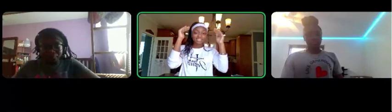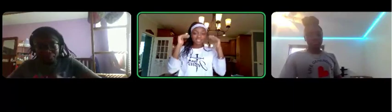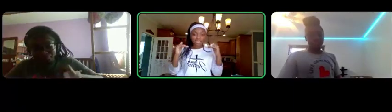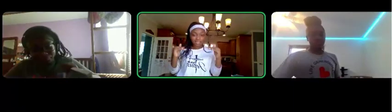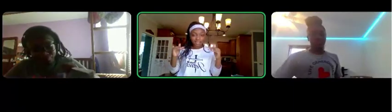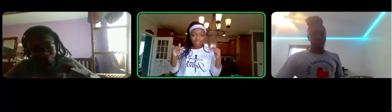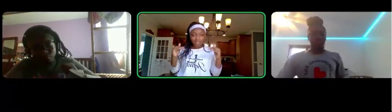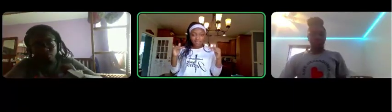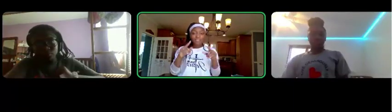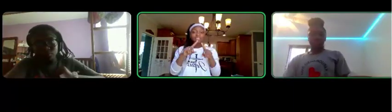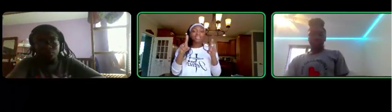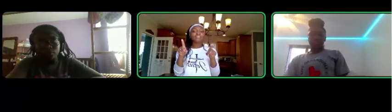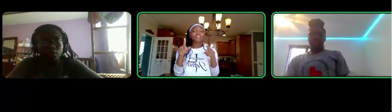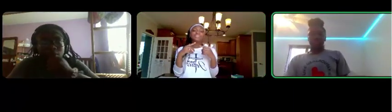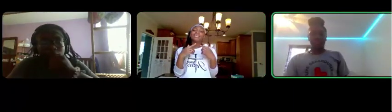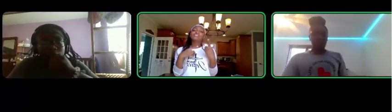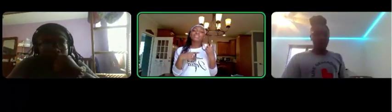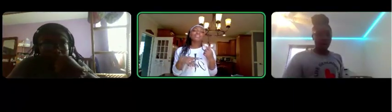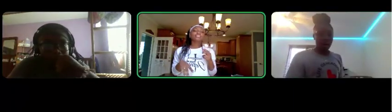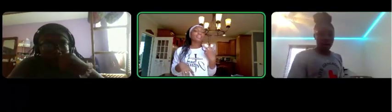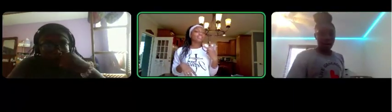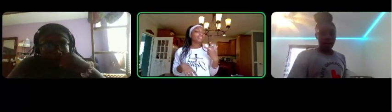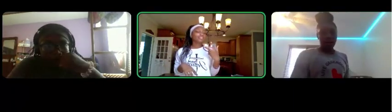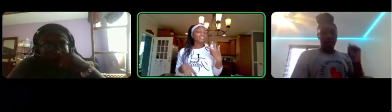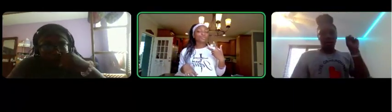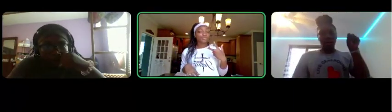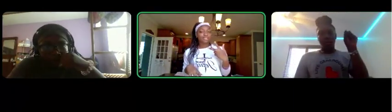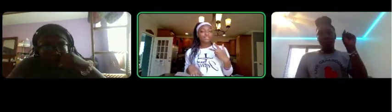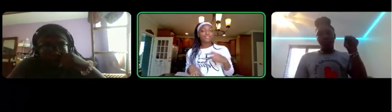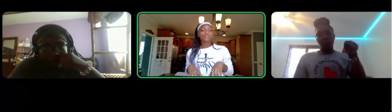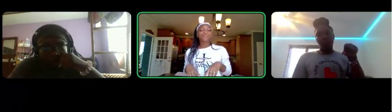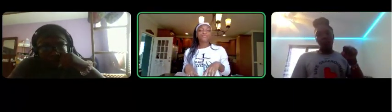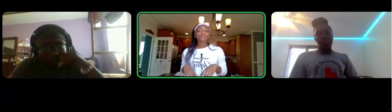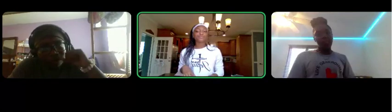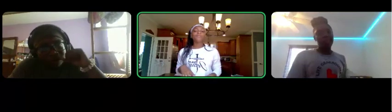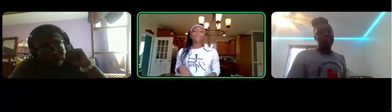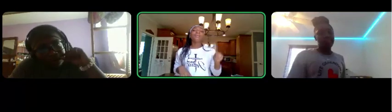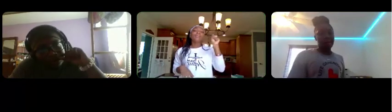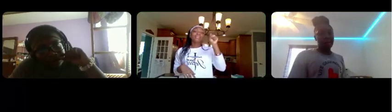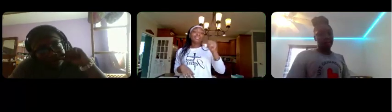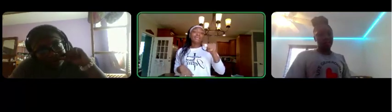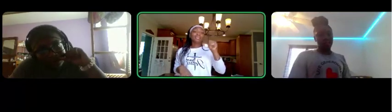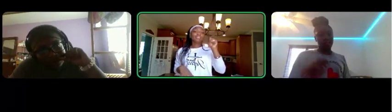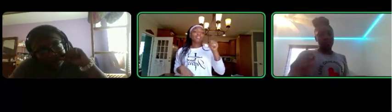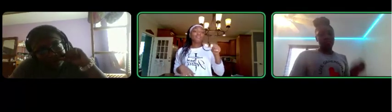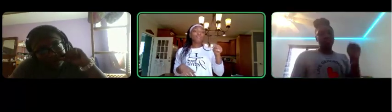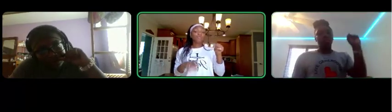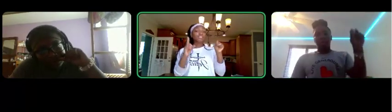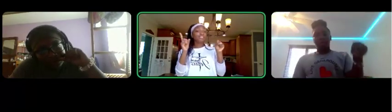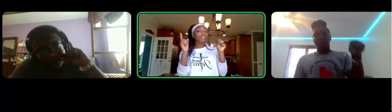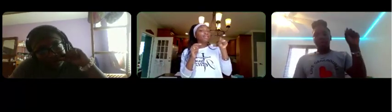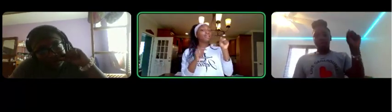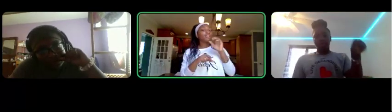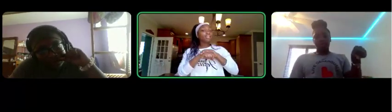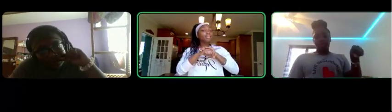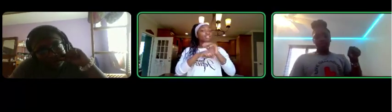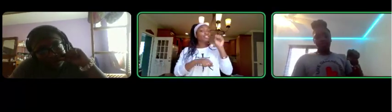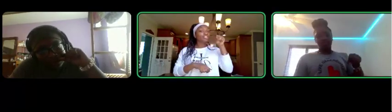line. The next line is kind of like the next 3 lines. So, yes, we sing it in English,